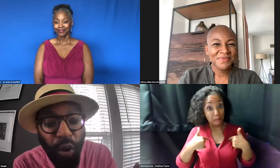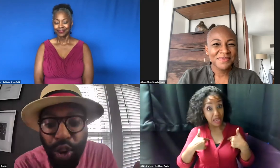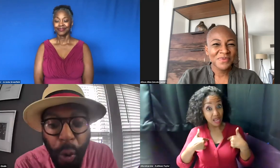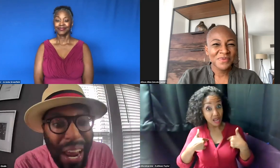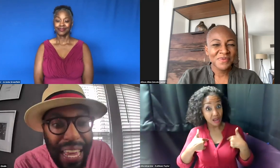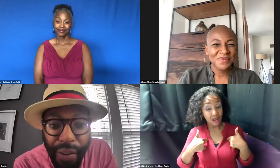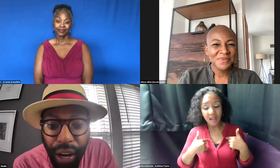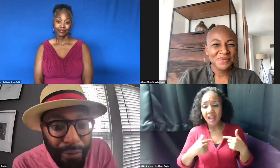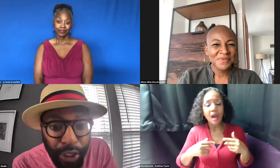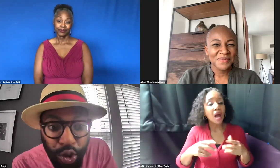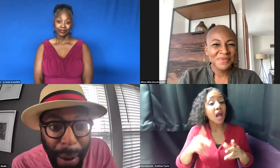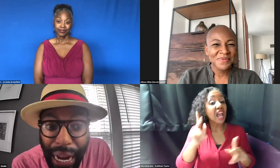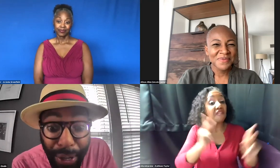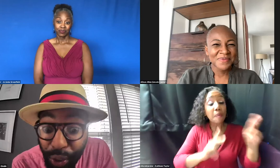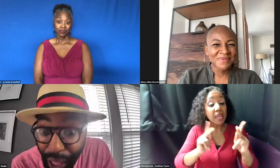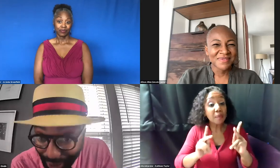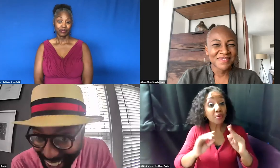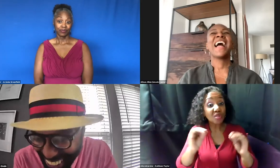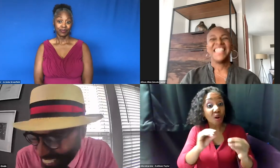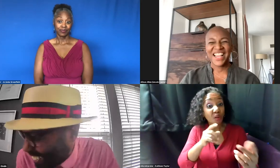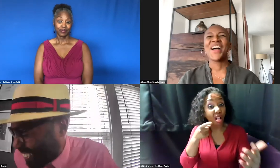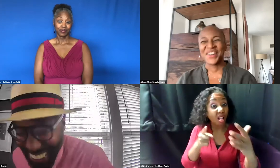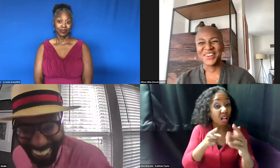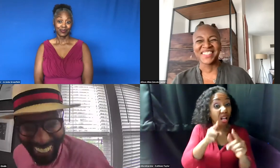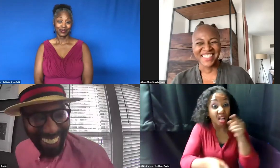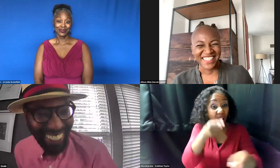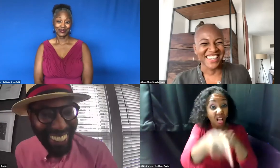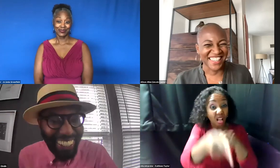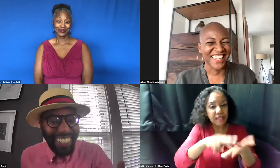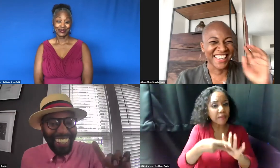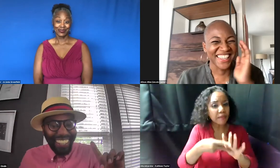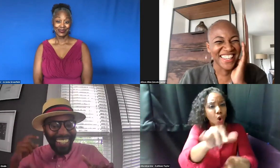if don't nobody ever come for you, you might not be doing nothing.